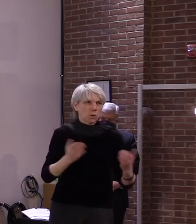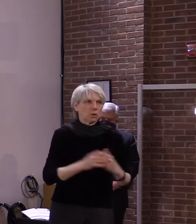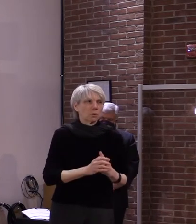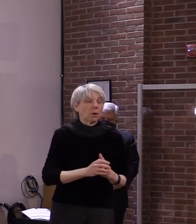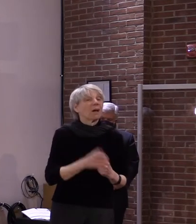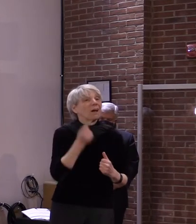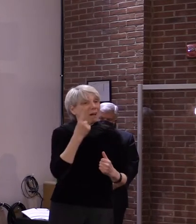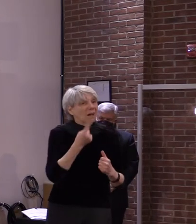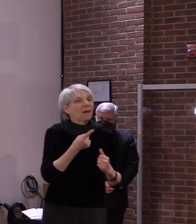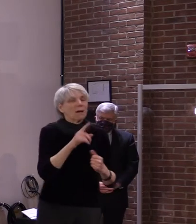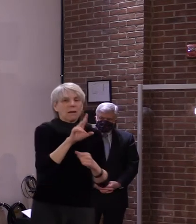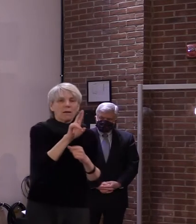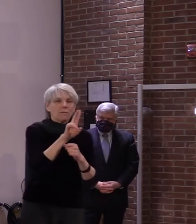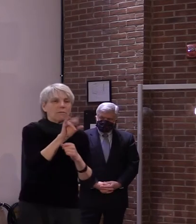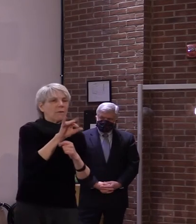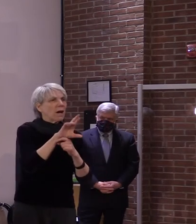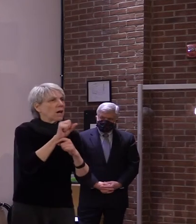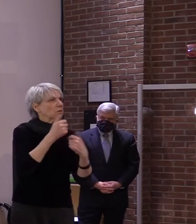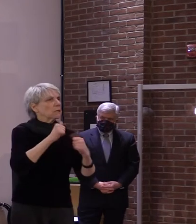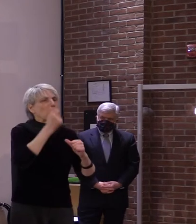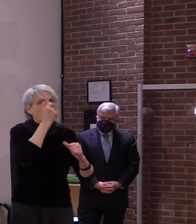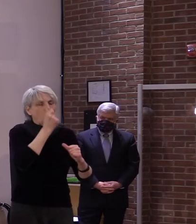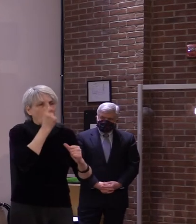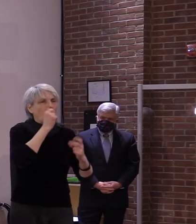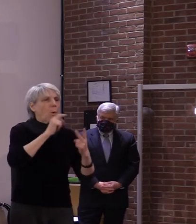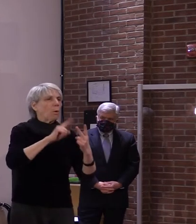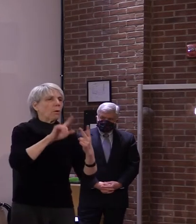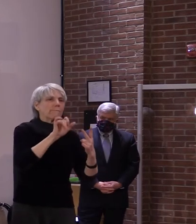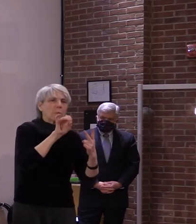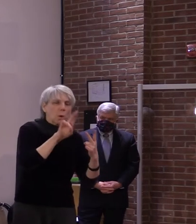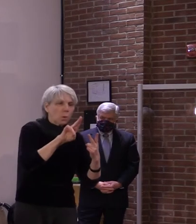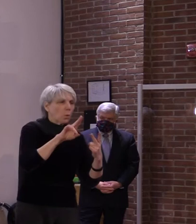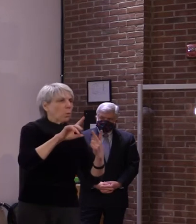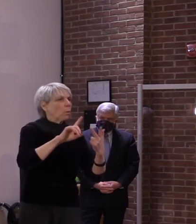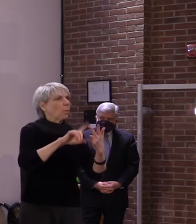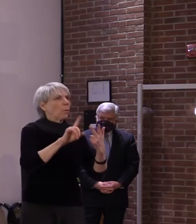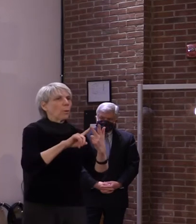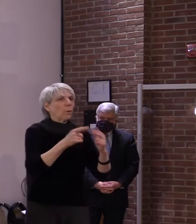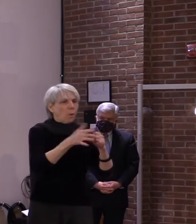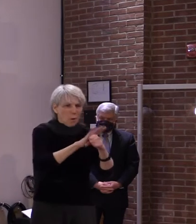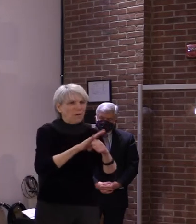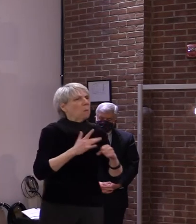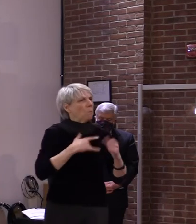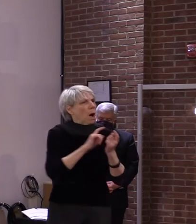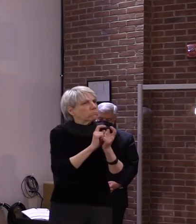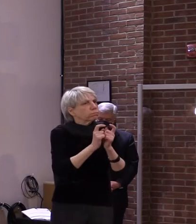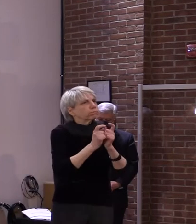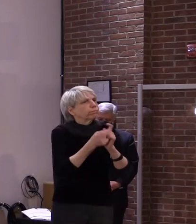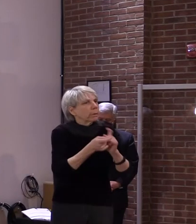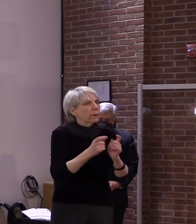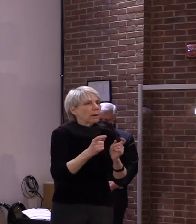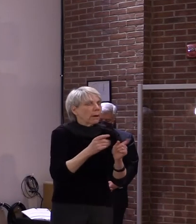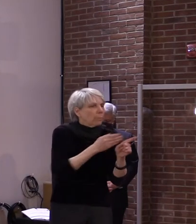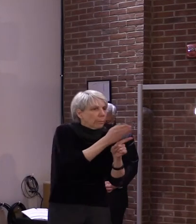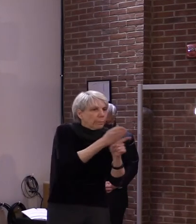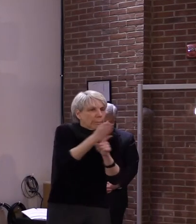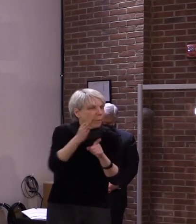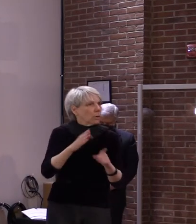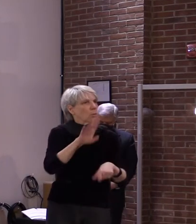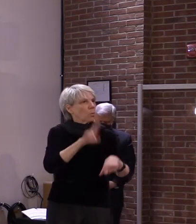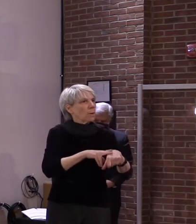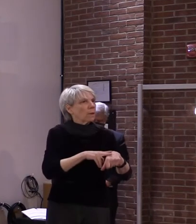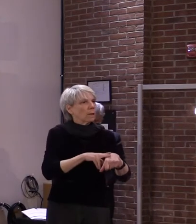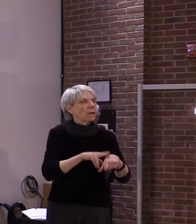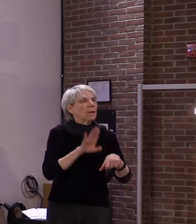mutate but some of the variants recently found may require us to strengthen our prevention measures we continue to